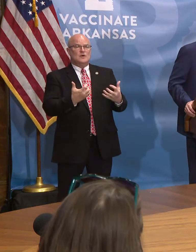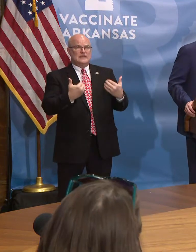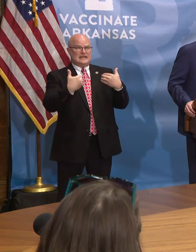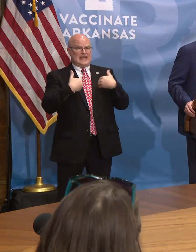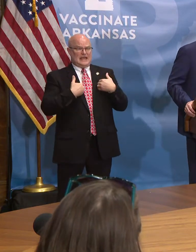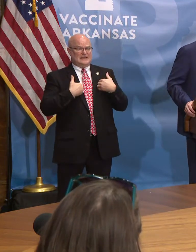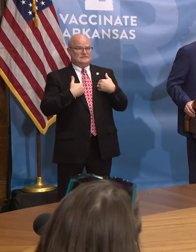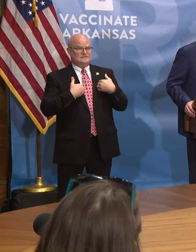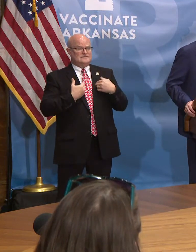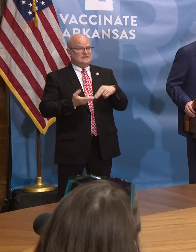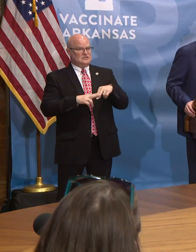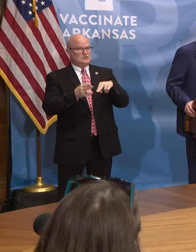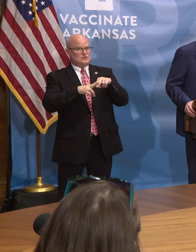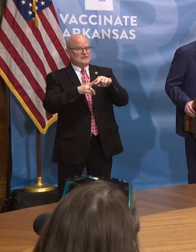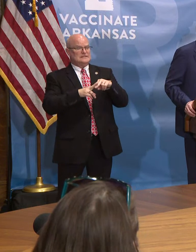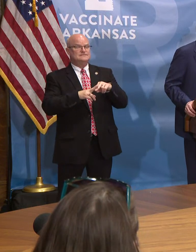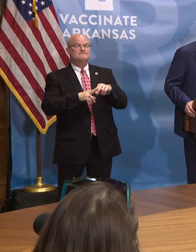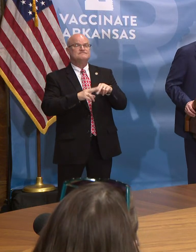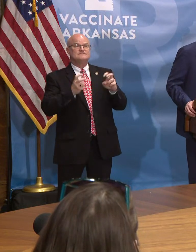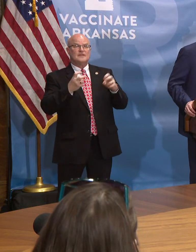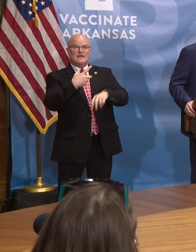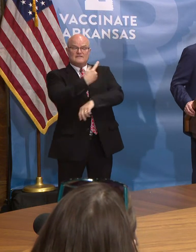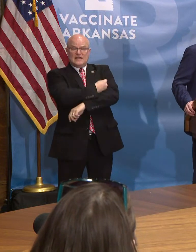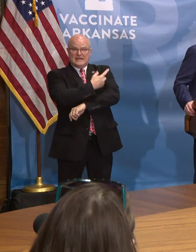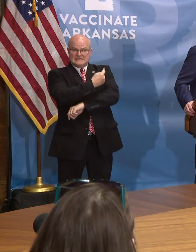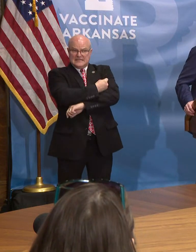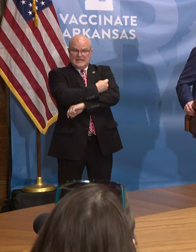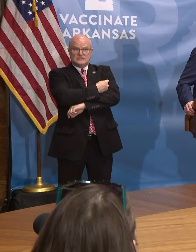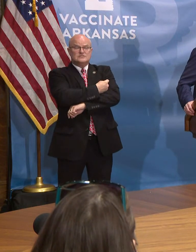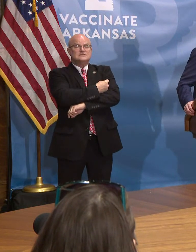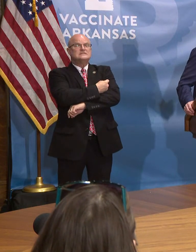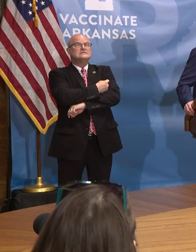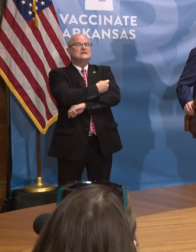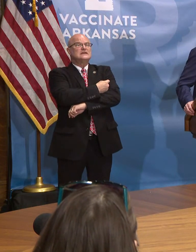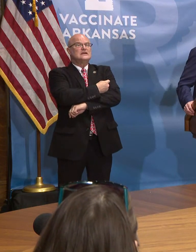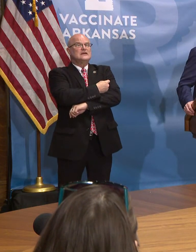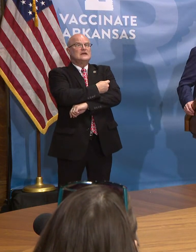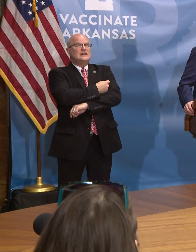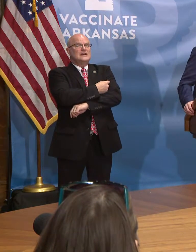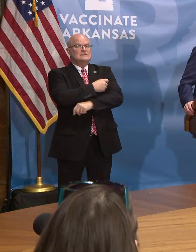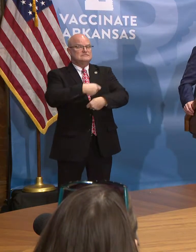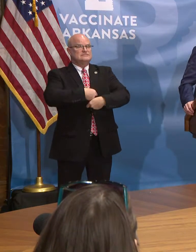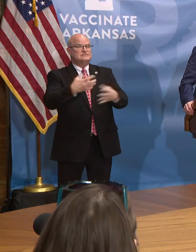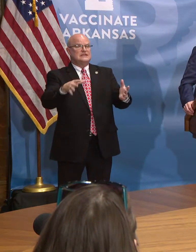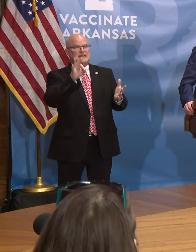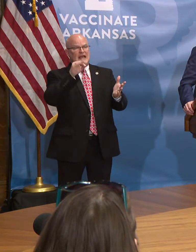have. In terms of vaccinations, we've given out